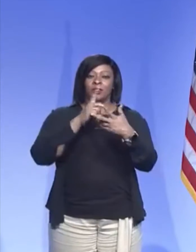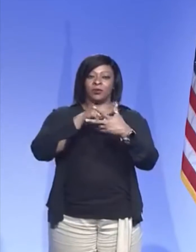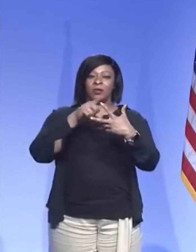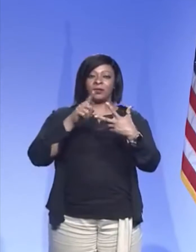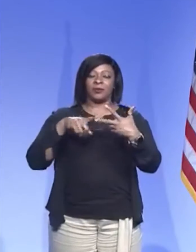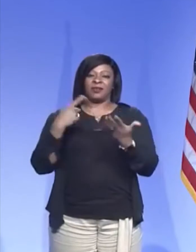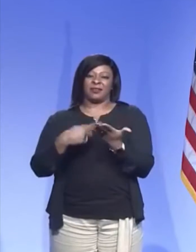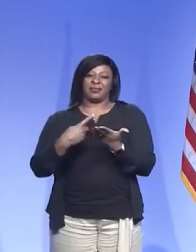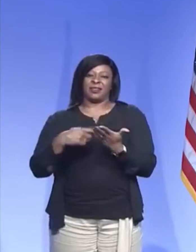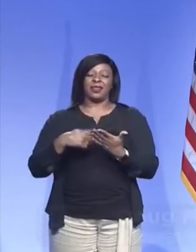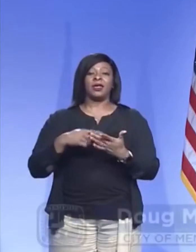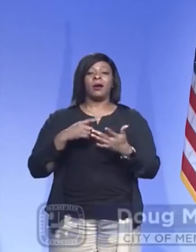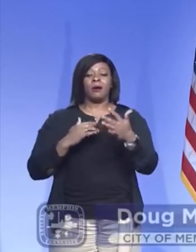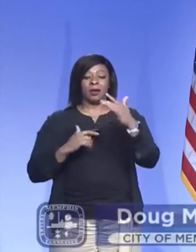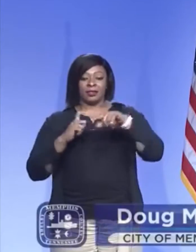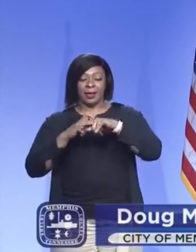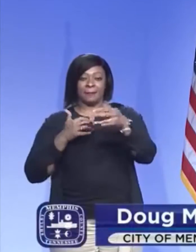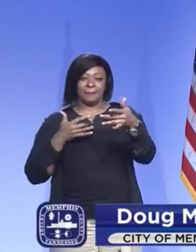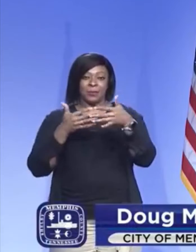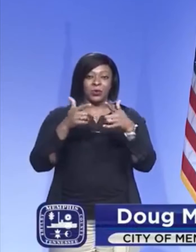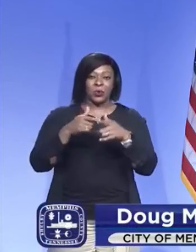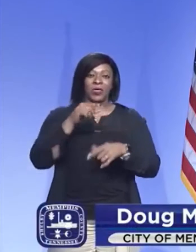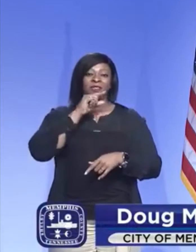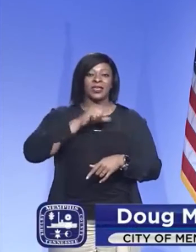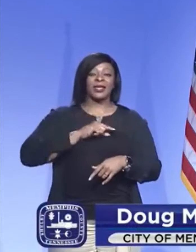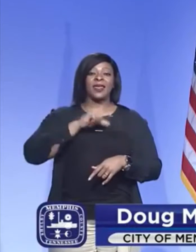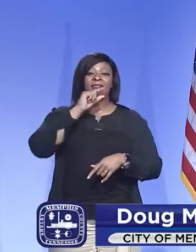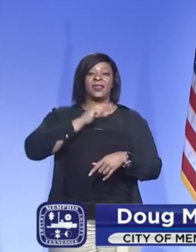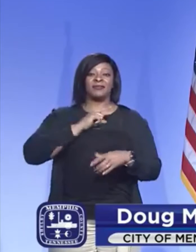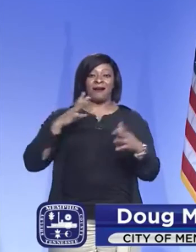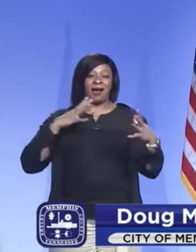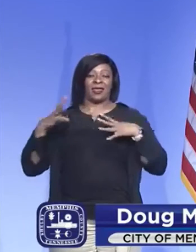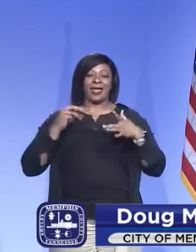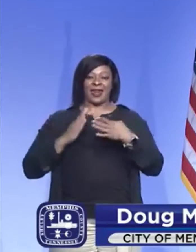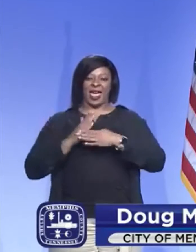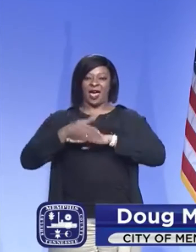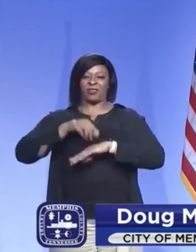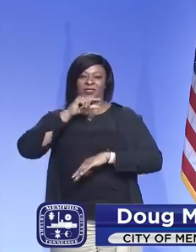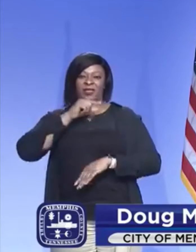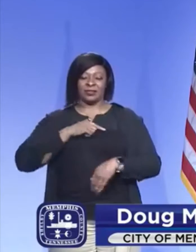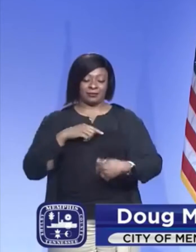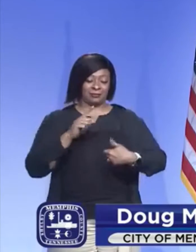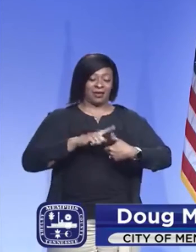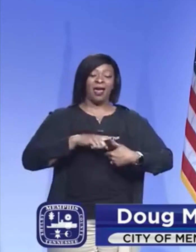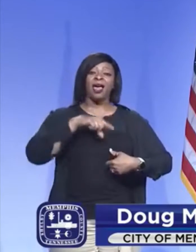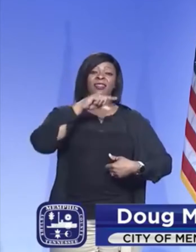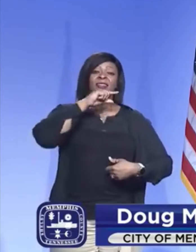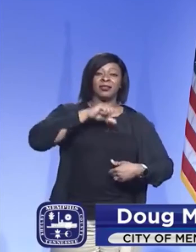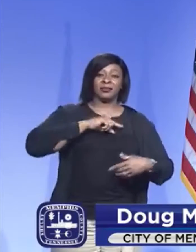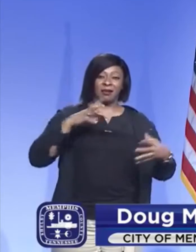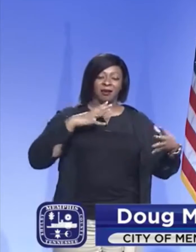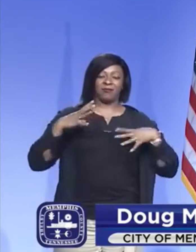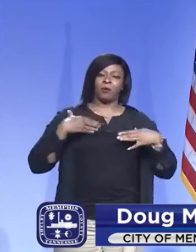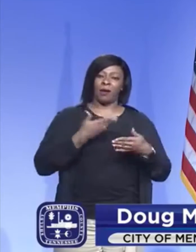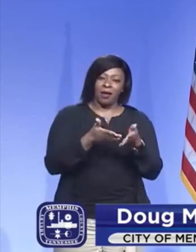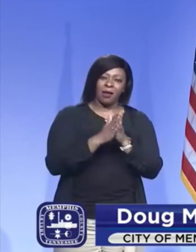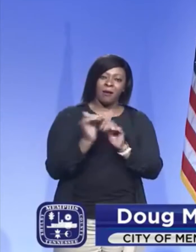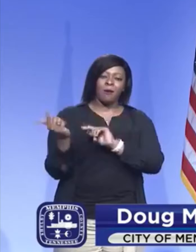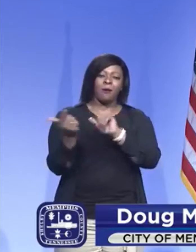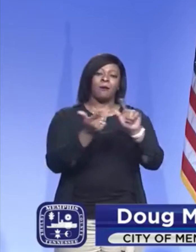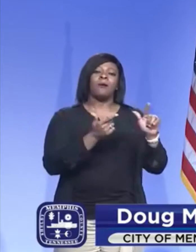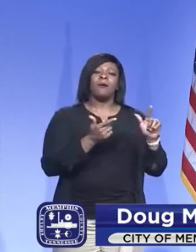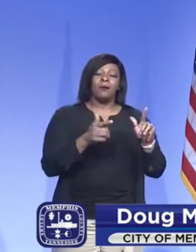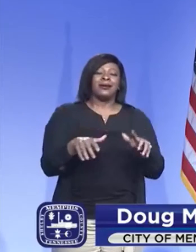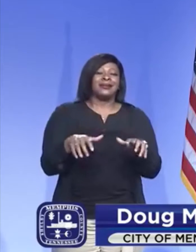time leading up to Thanksgiving, the Thanksgiving holiday, and right after. So leading up to Thanksgiving, we asked all of you to